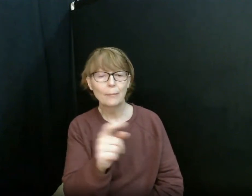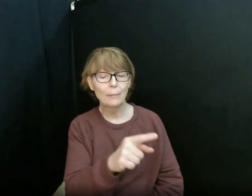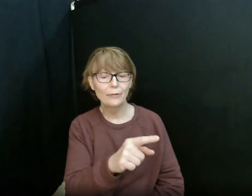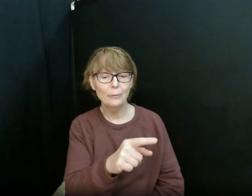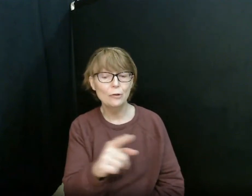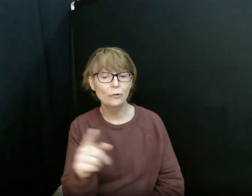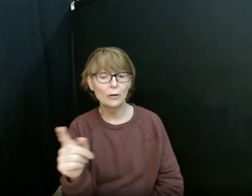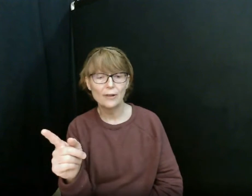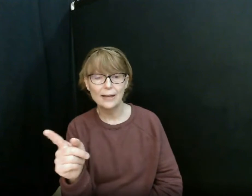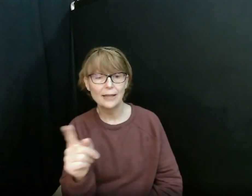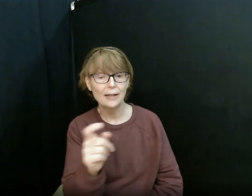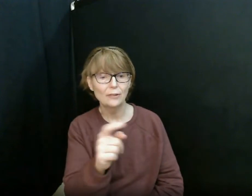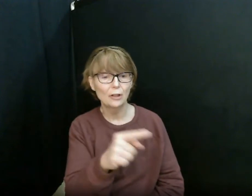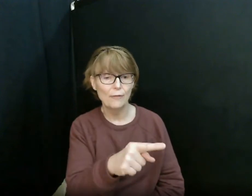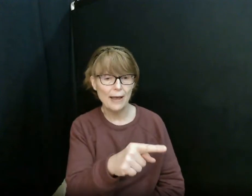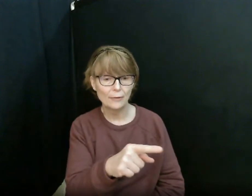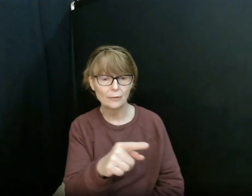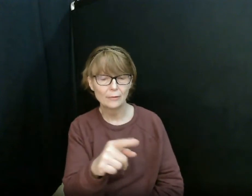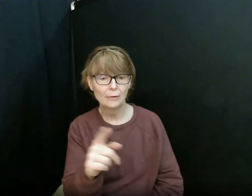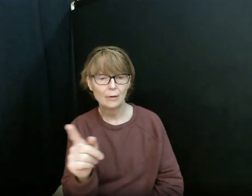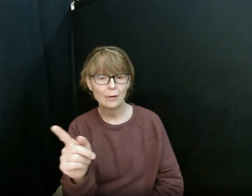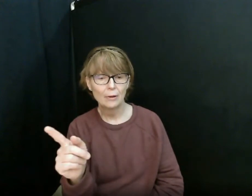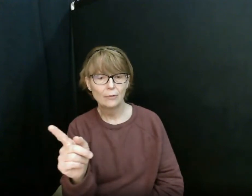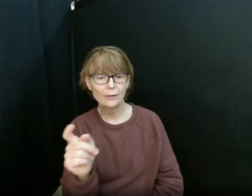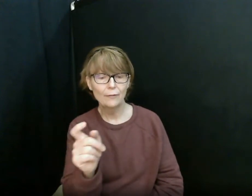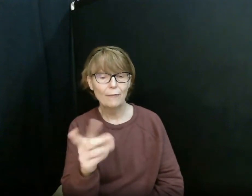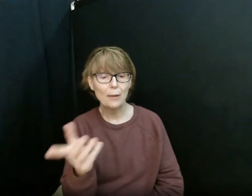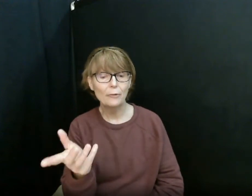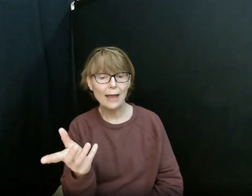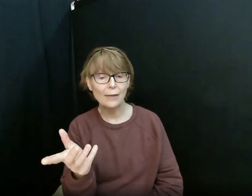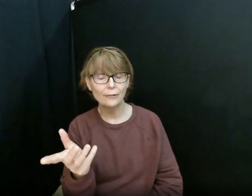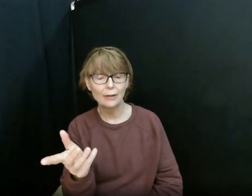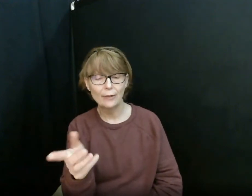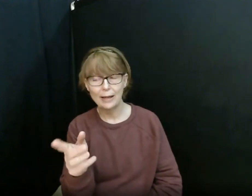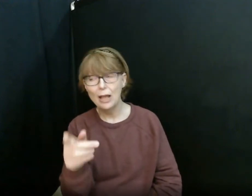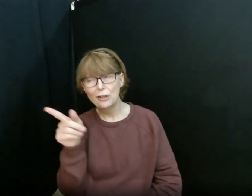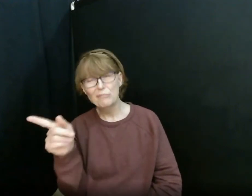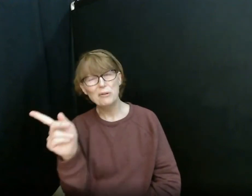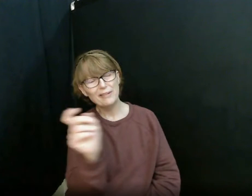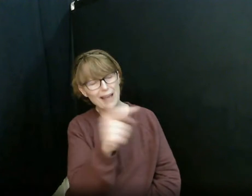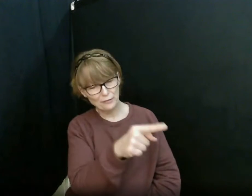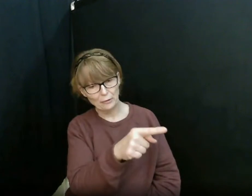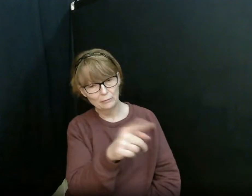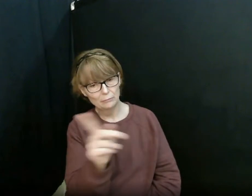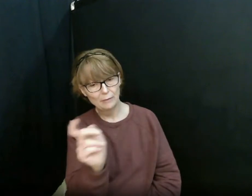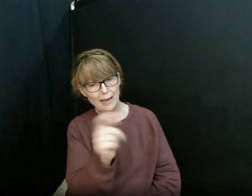But see, when you start signing it, it's going to go fast. See, if I was saying, you need to ask her, ask